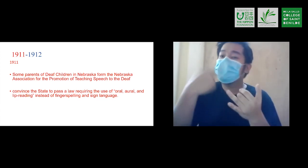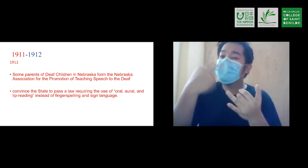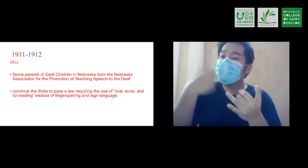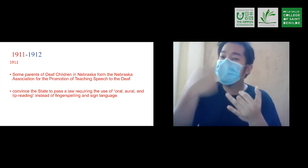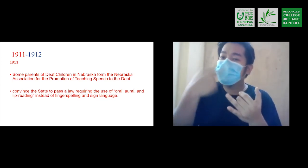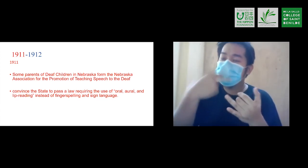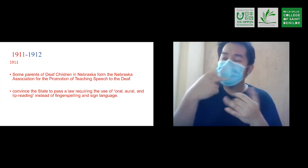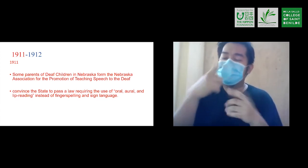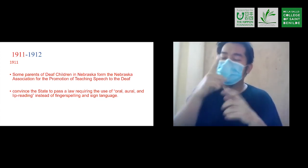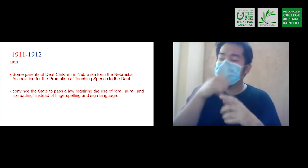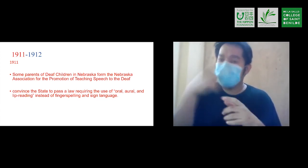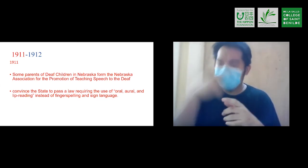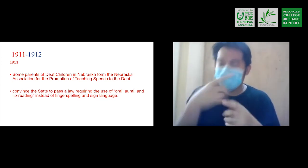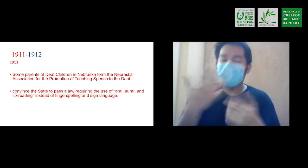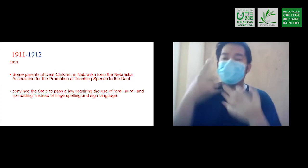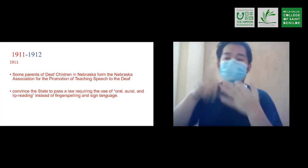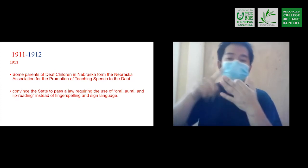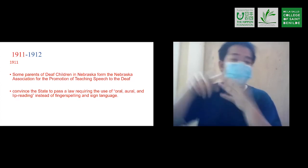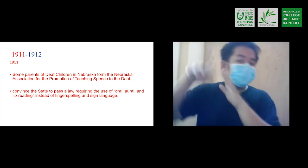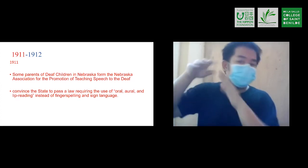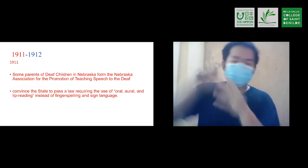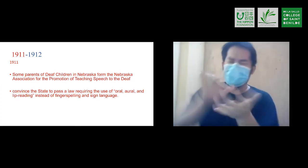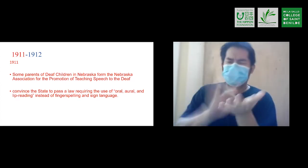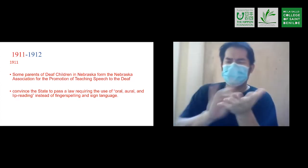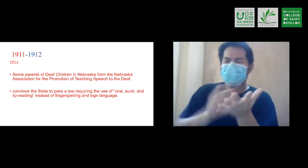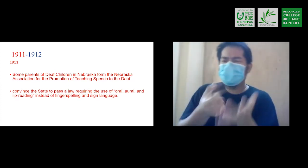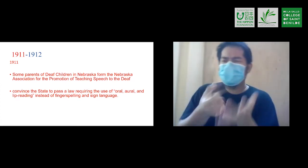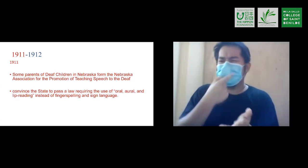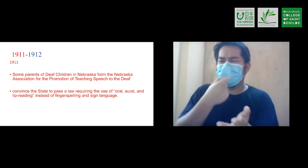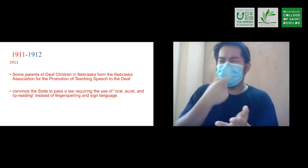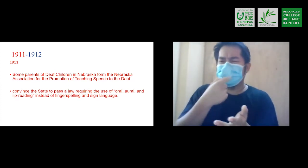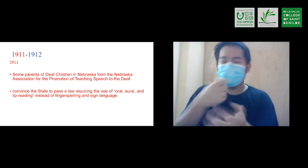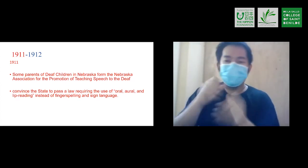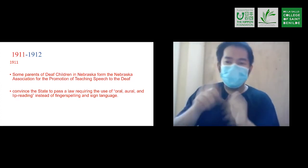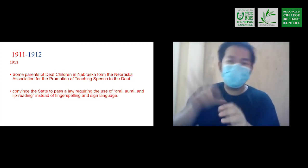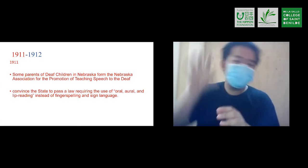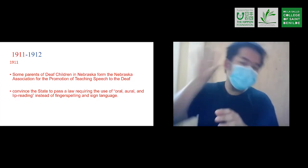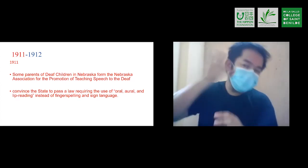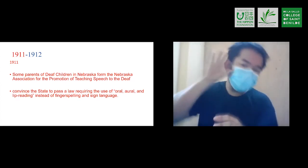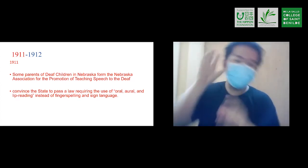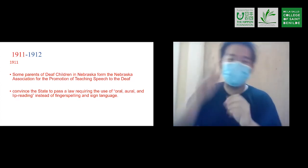deaf people, where they were required to learn lip reading,